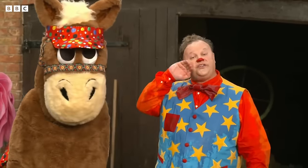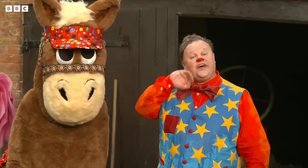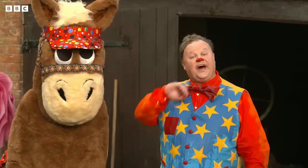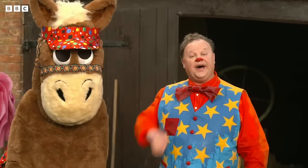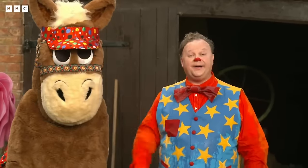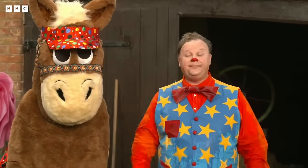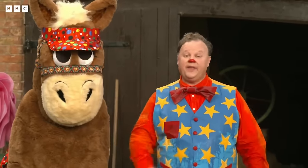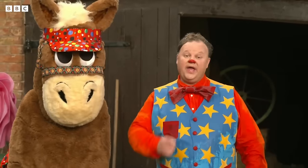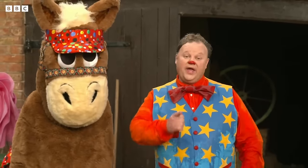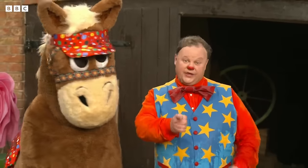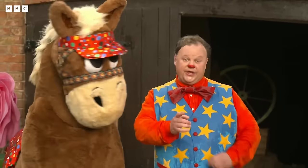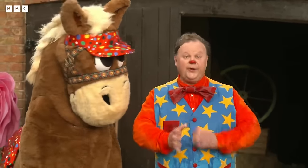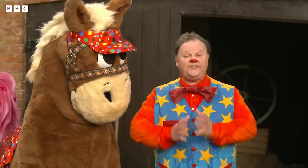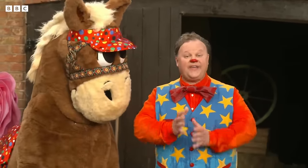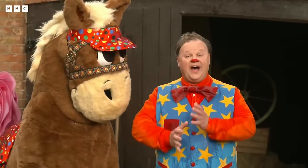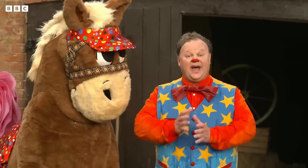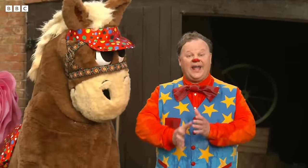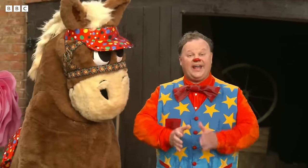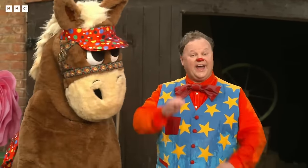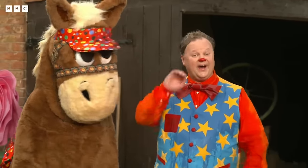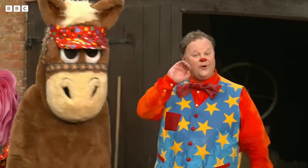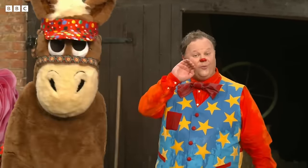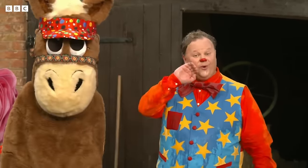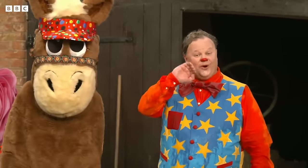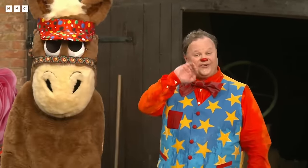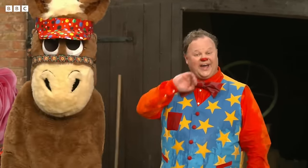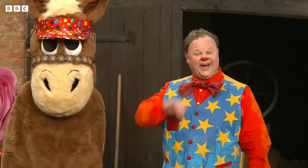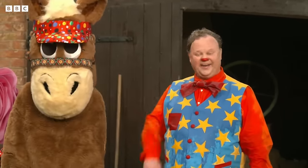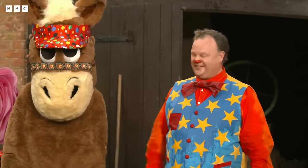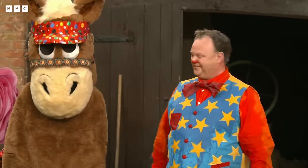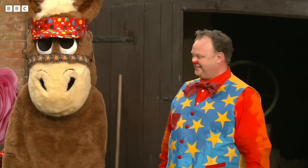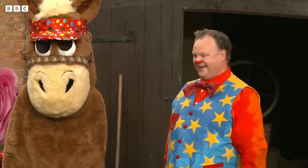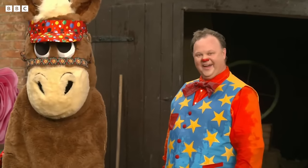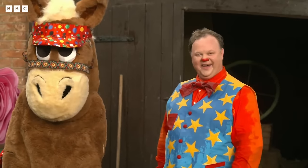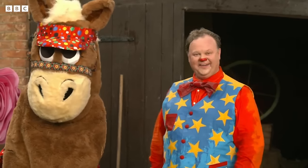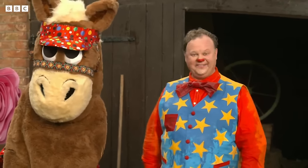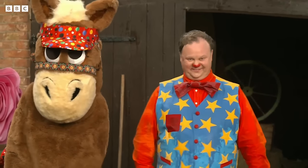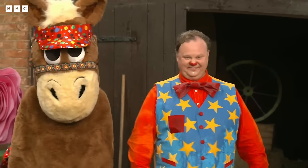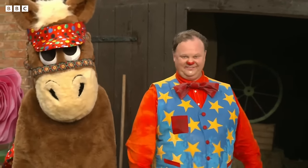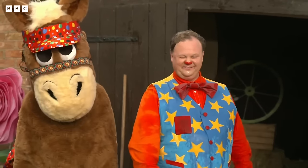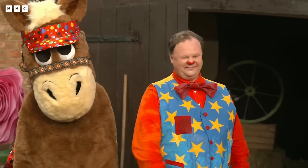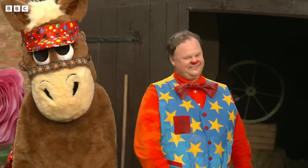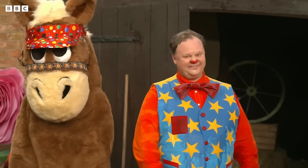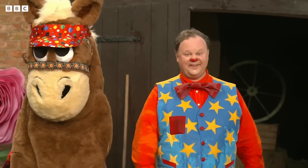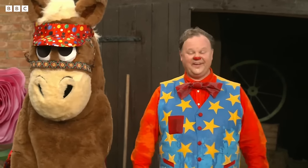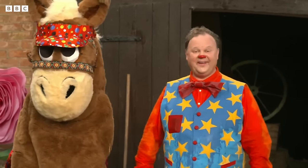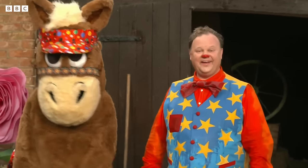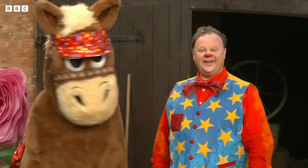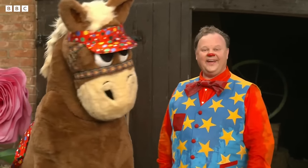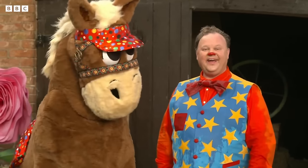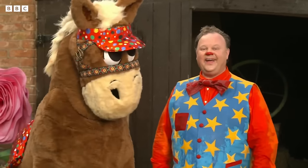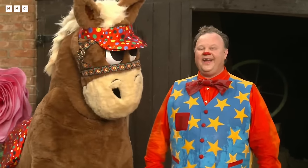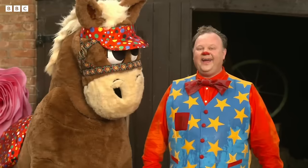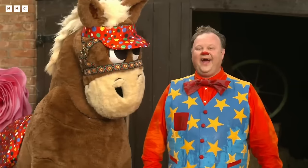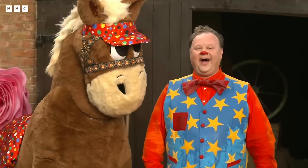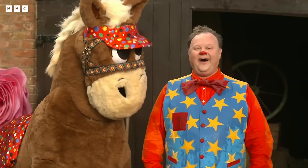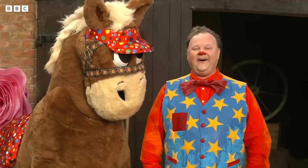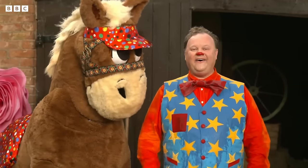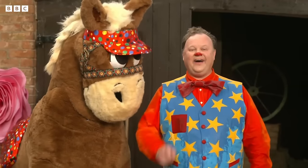Water! You sign water. Thank you, Mr Tumble. You're our friend. Oh,